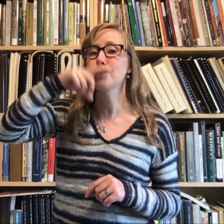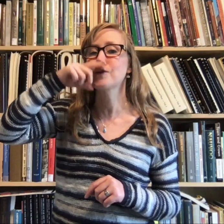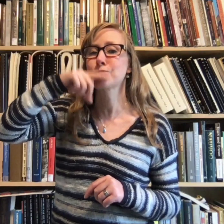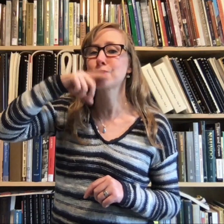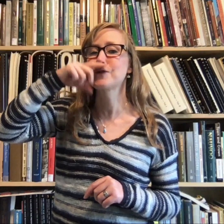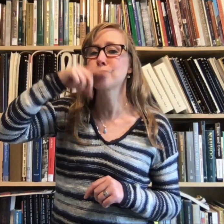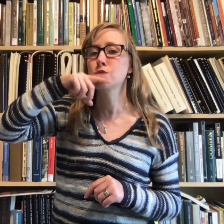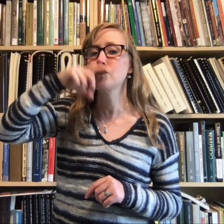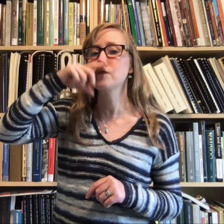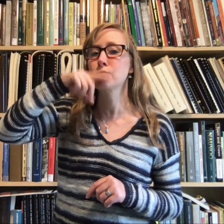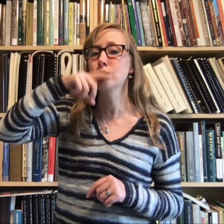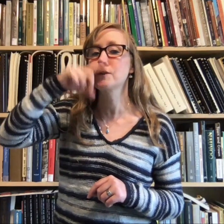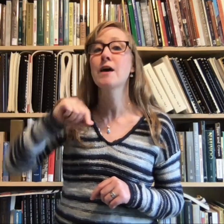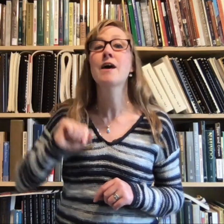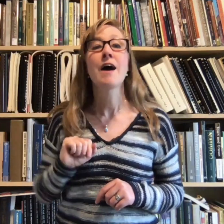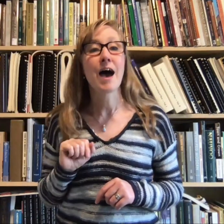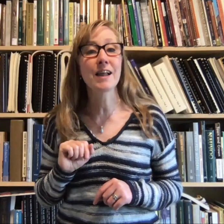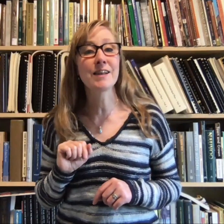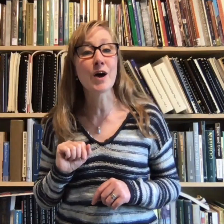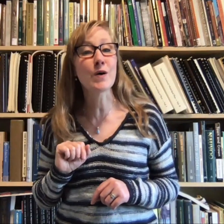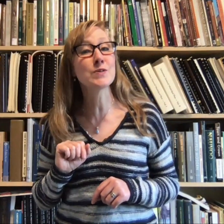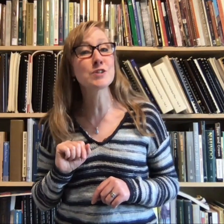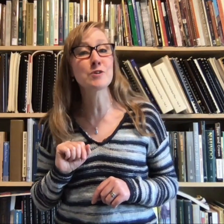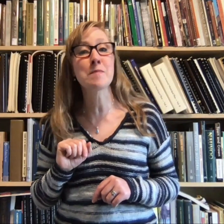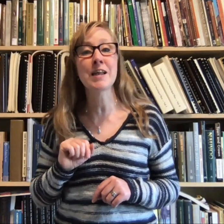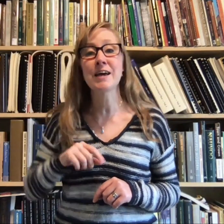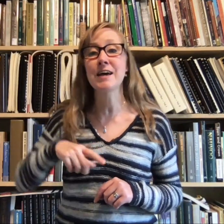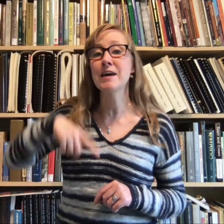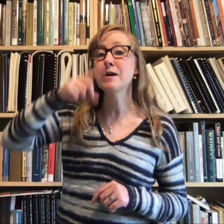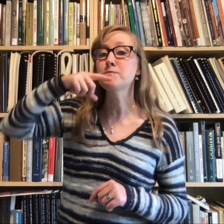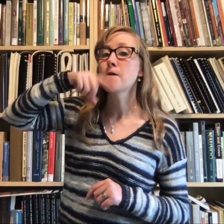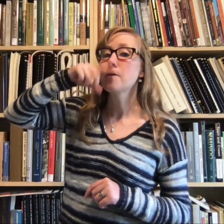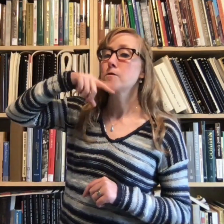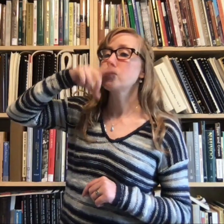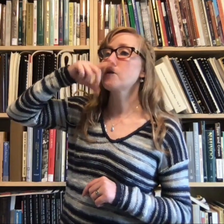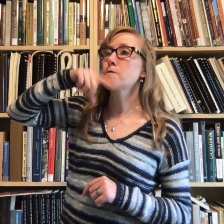Yes, indeed. Hello to my lips. Yes,